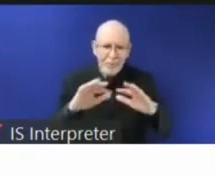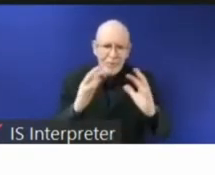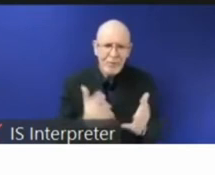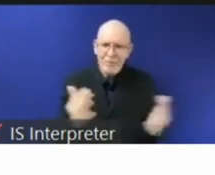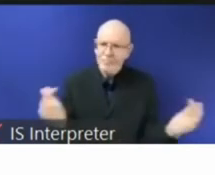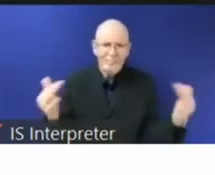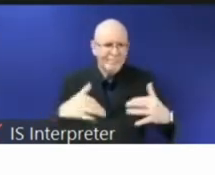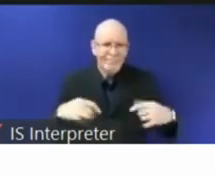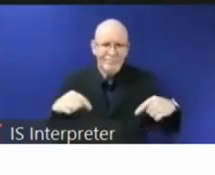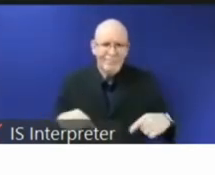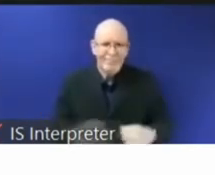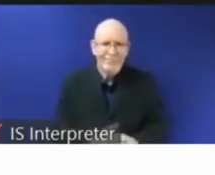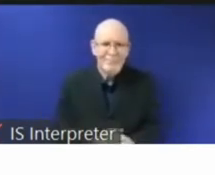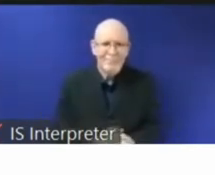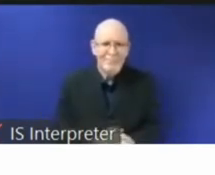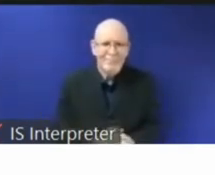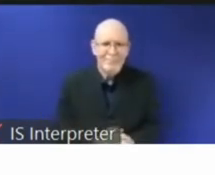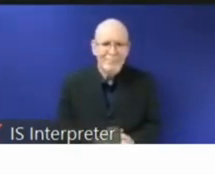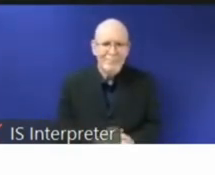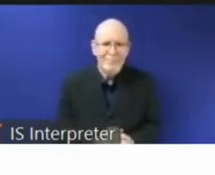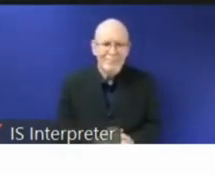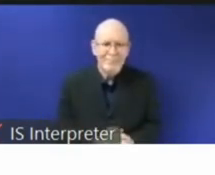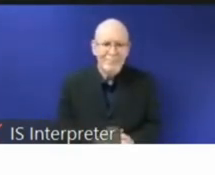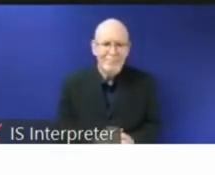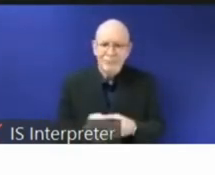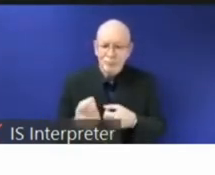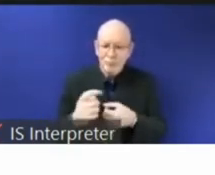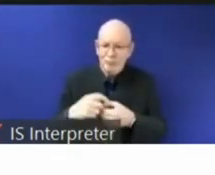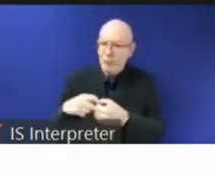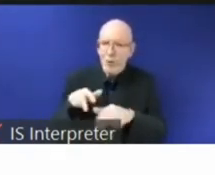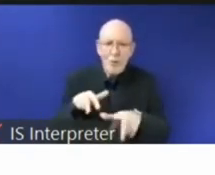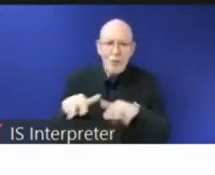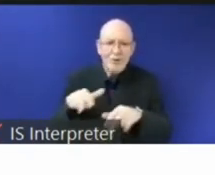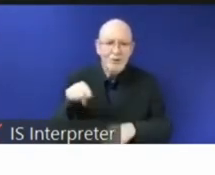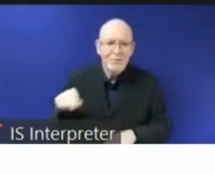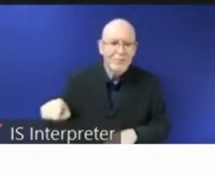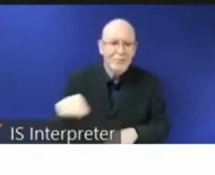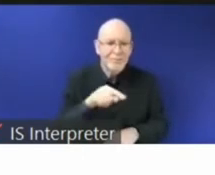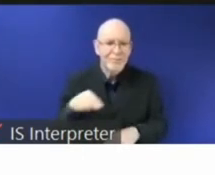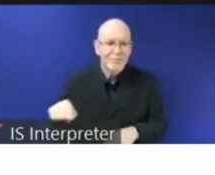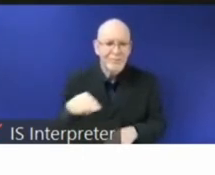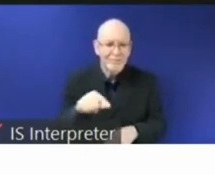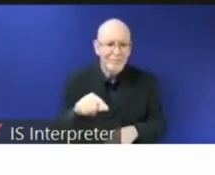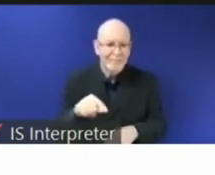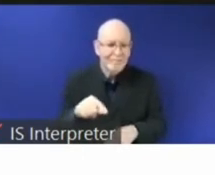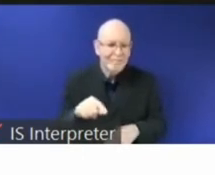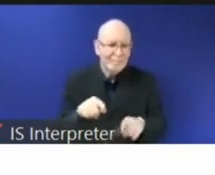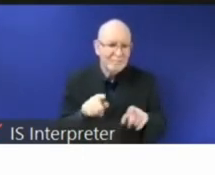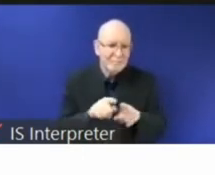Thank you so much for part of the channel session. It's a great pleasure and honor to have you with us